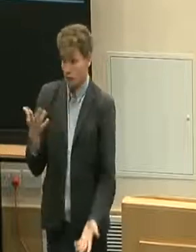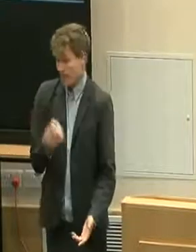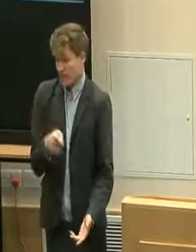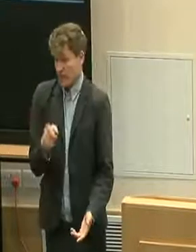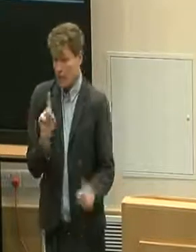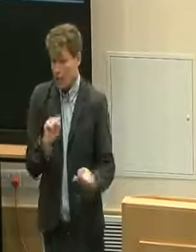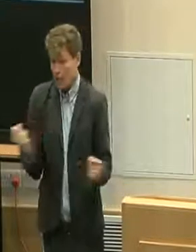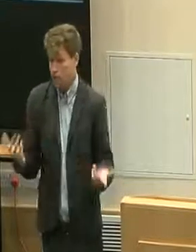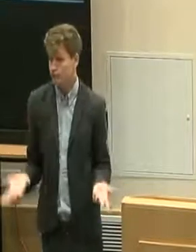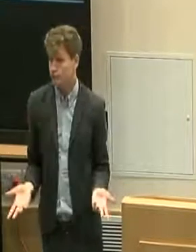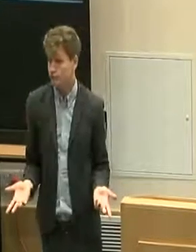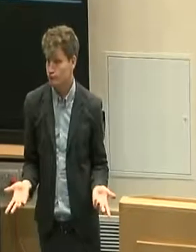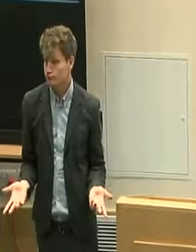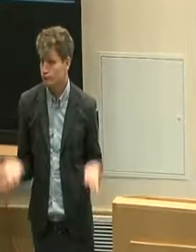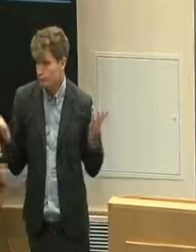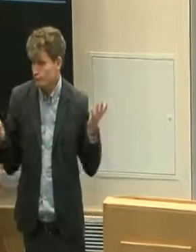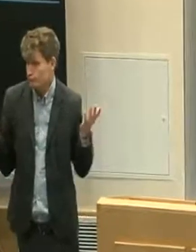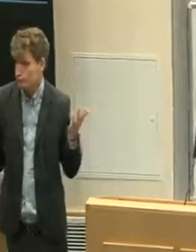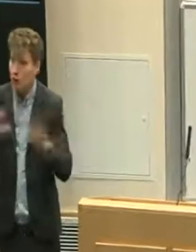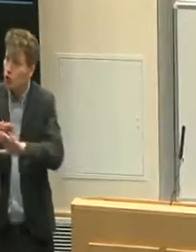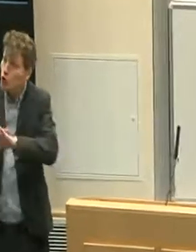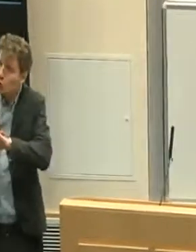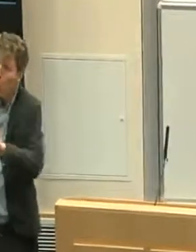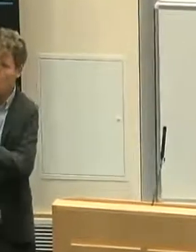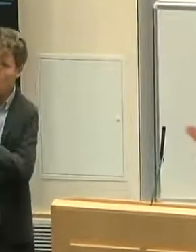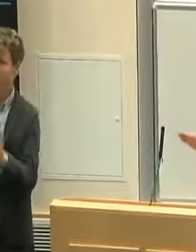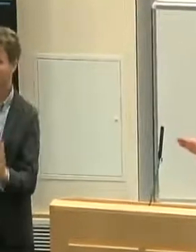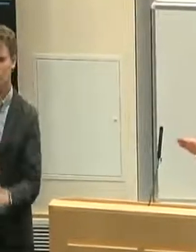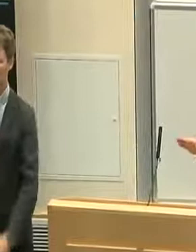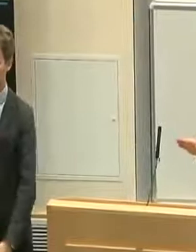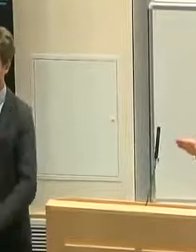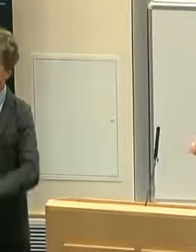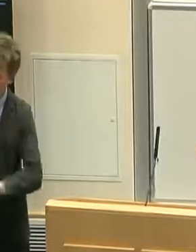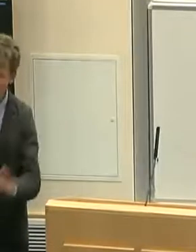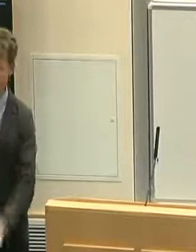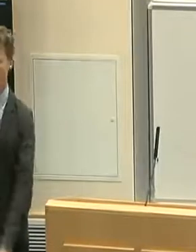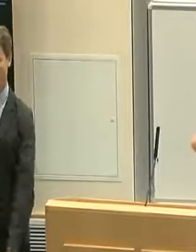That, if there were a law, equality of opportunity in the weak sense would say, get rid of that law.